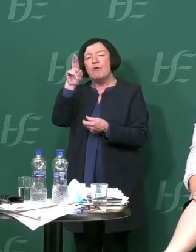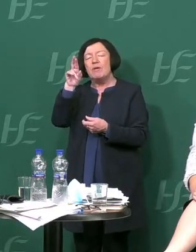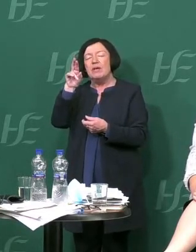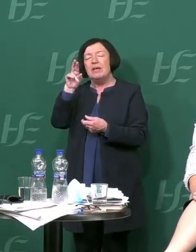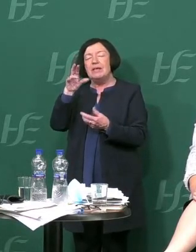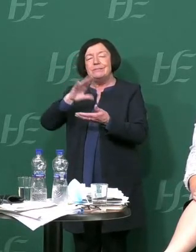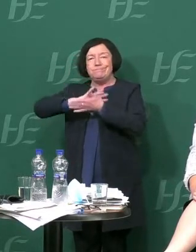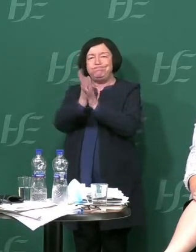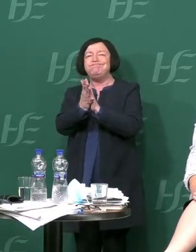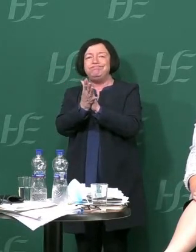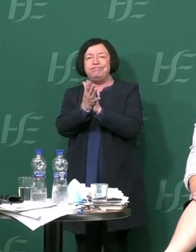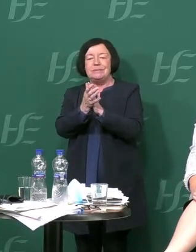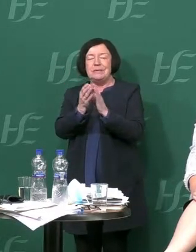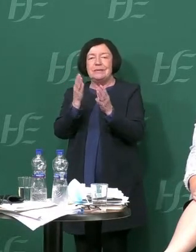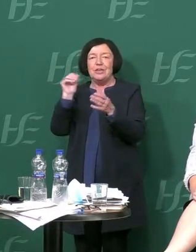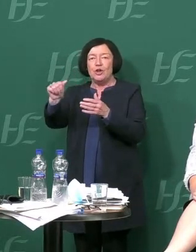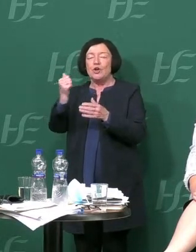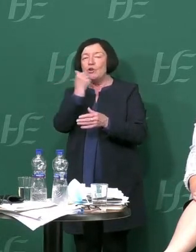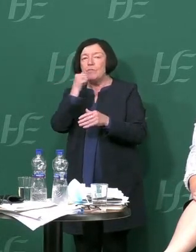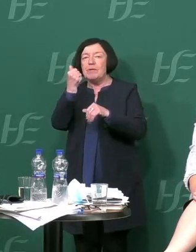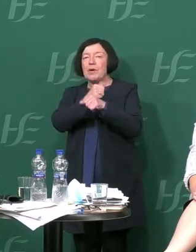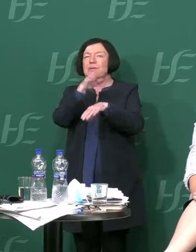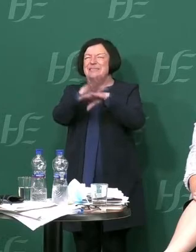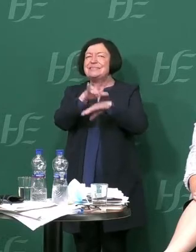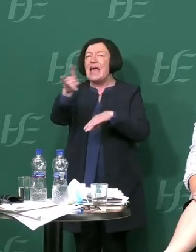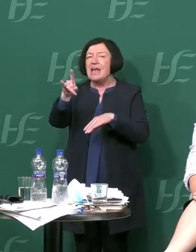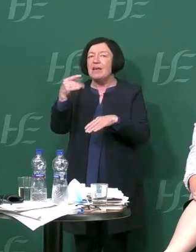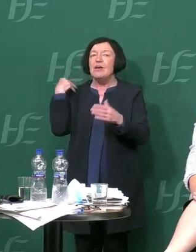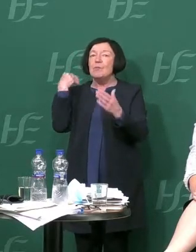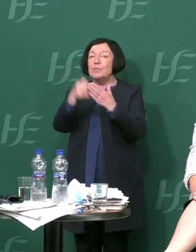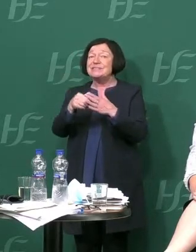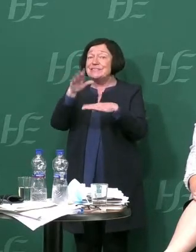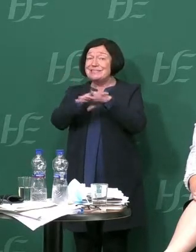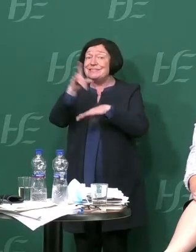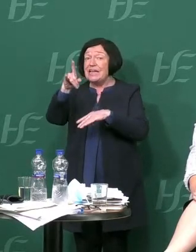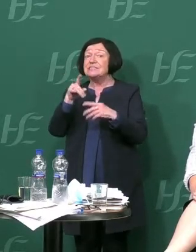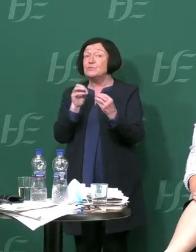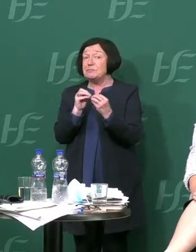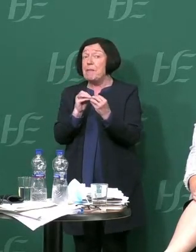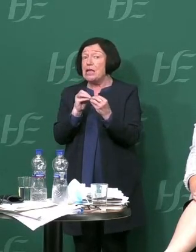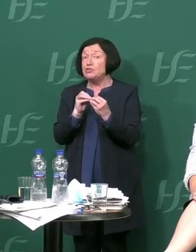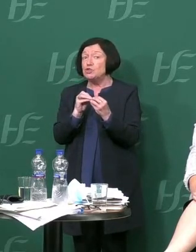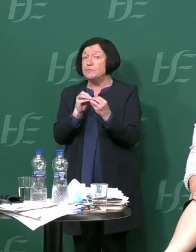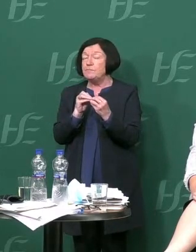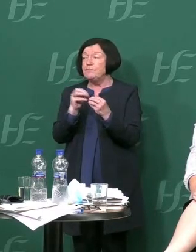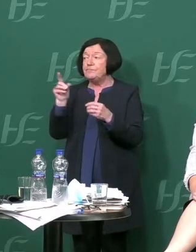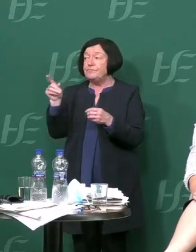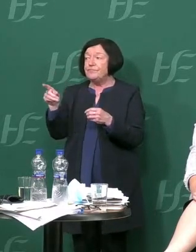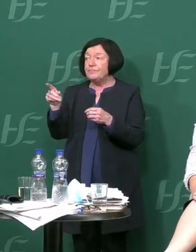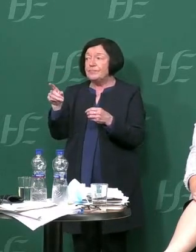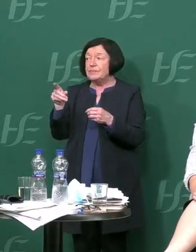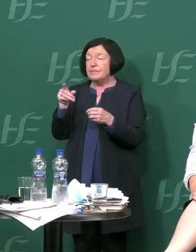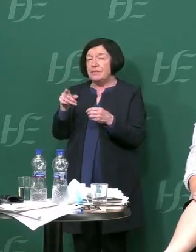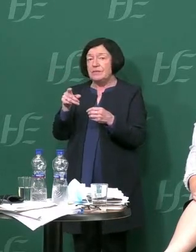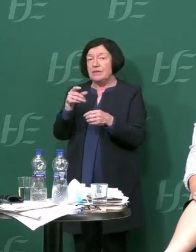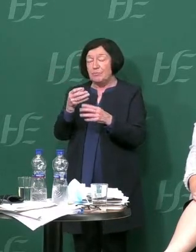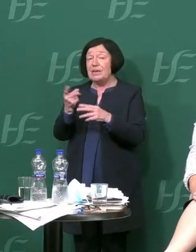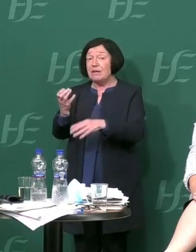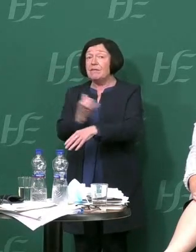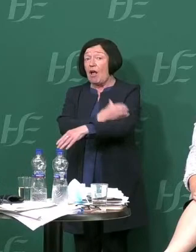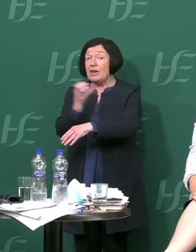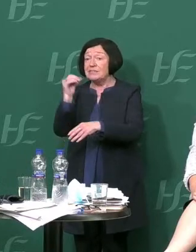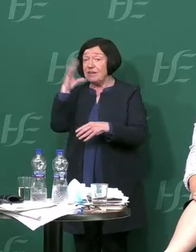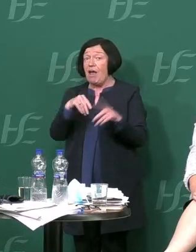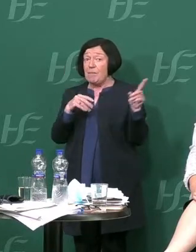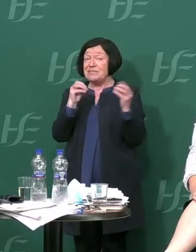particularly hit your statistics in relation to mortalities, but since deaths was mentioned, and there's obviously been great attenuation, as Colin